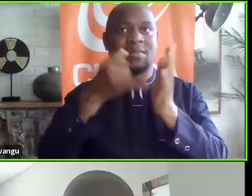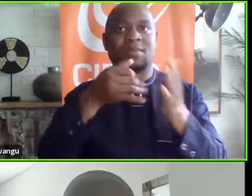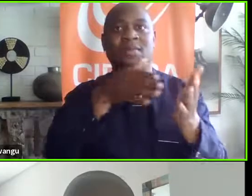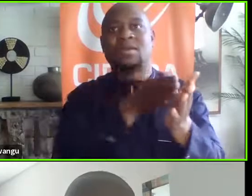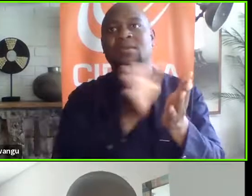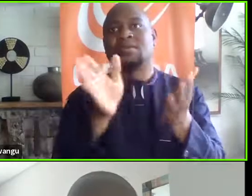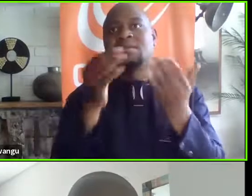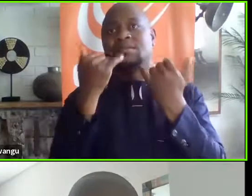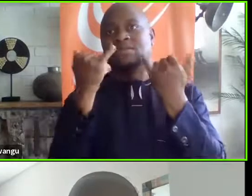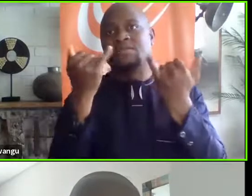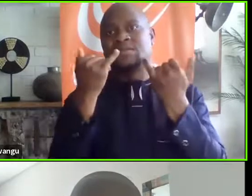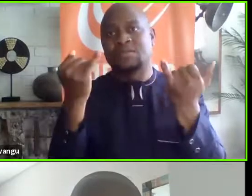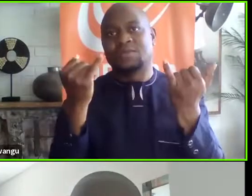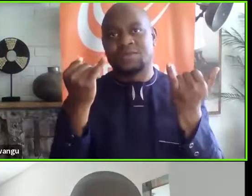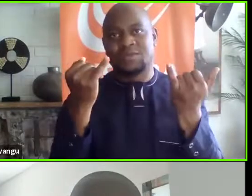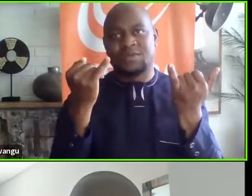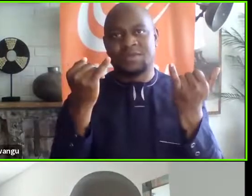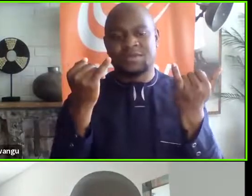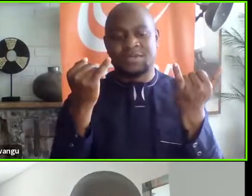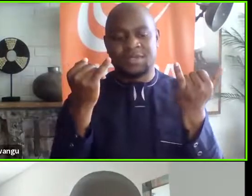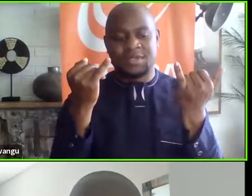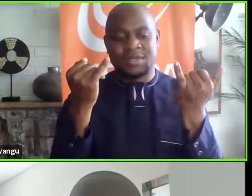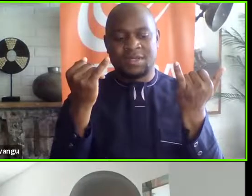to make sure that people with